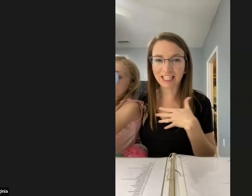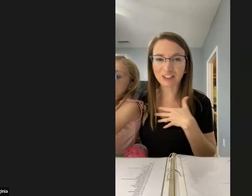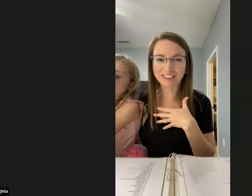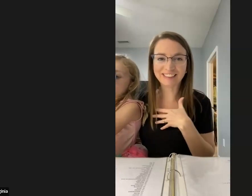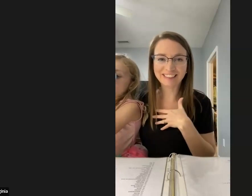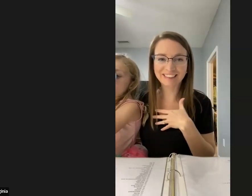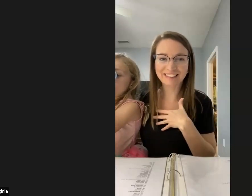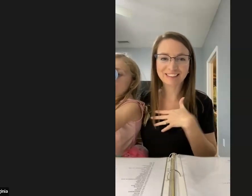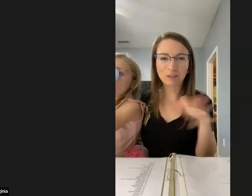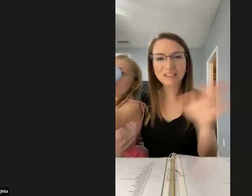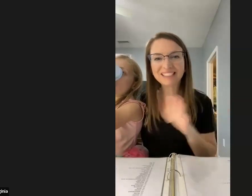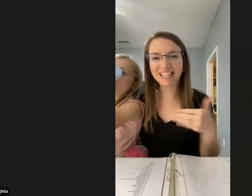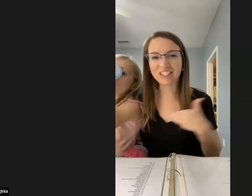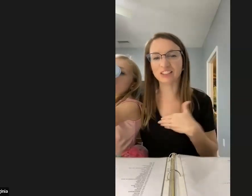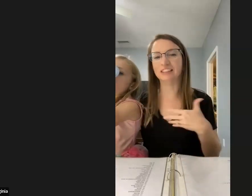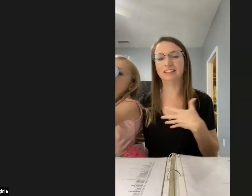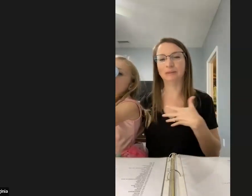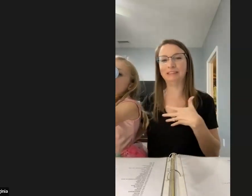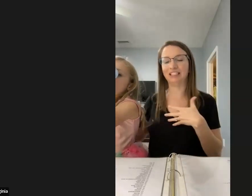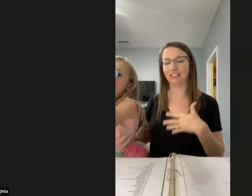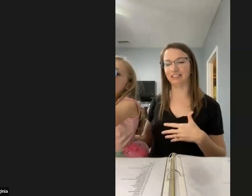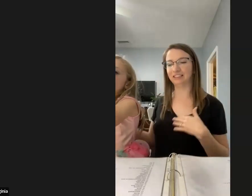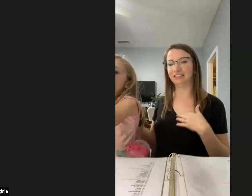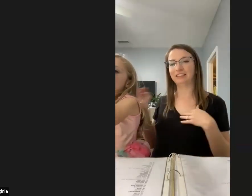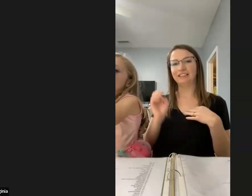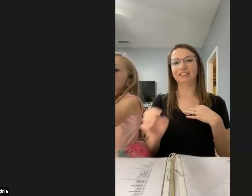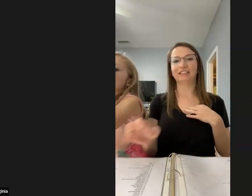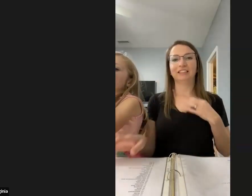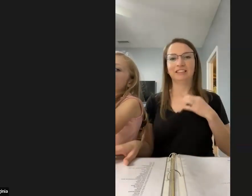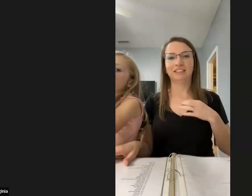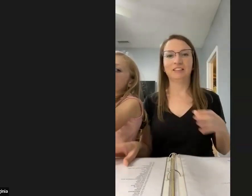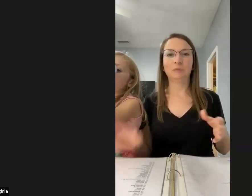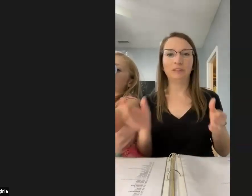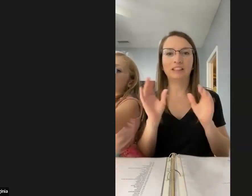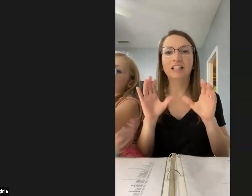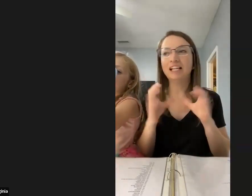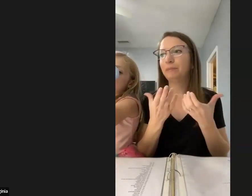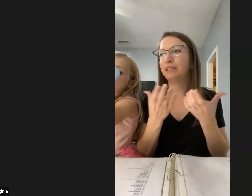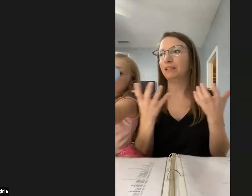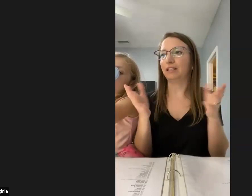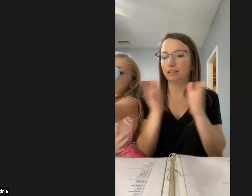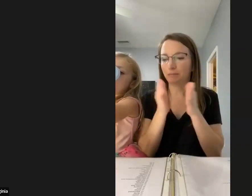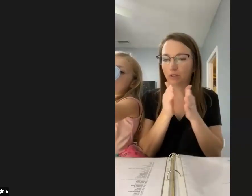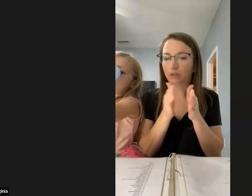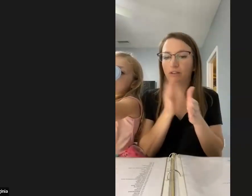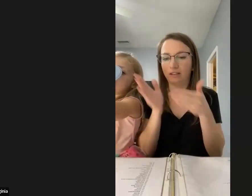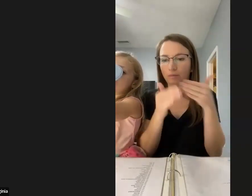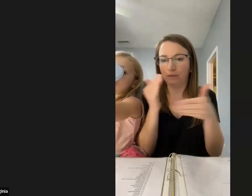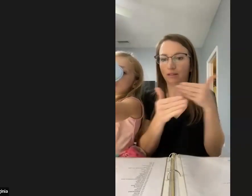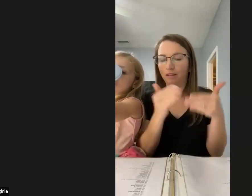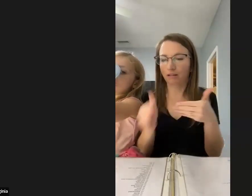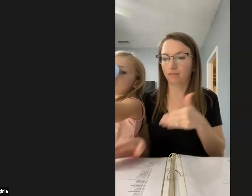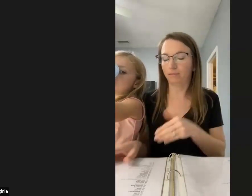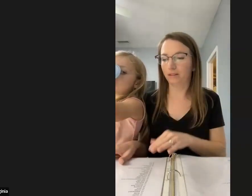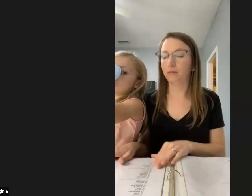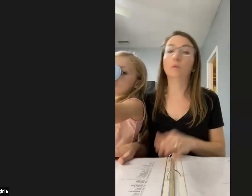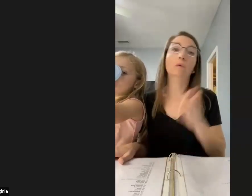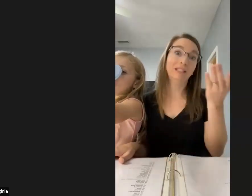scared. Don't be scared. Don't be scared. With the class being like smaller, I think we kind of went, oh, well, we didn't